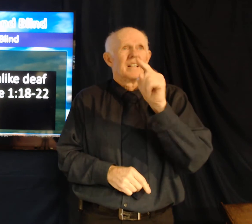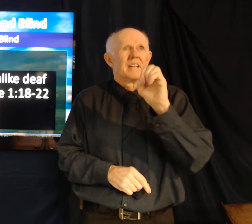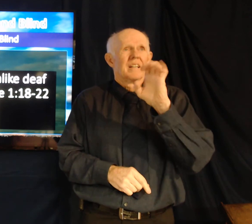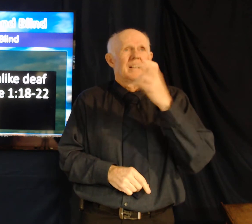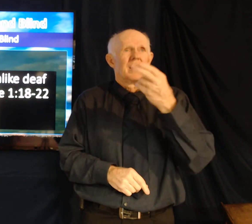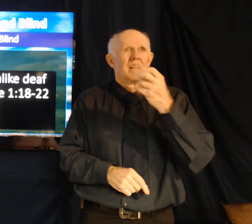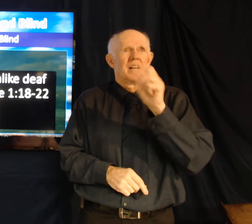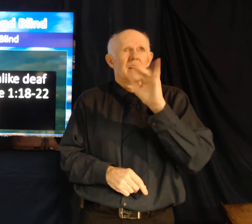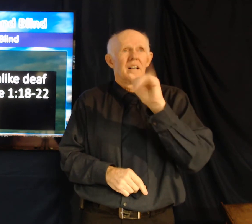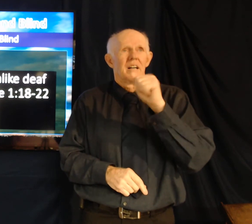Zechariah.